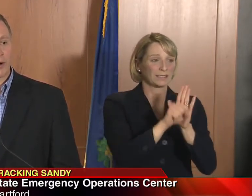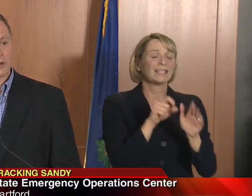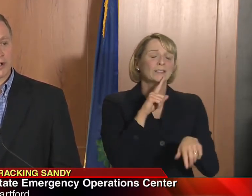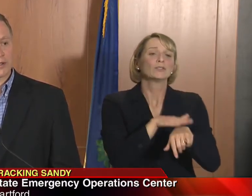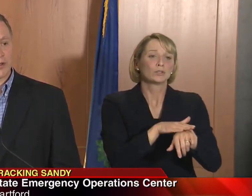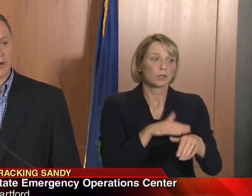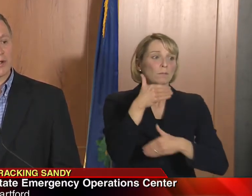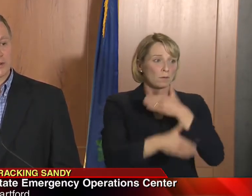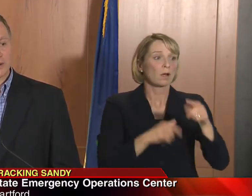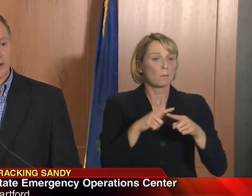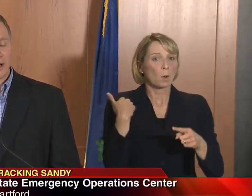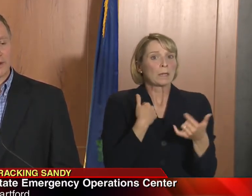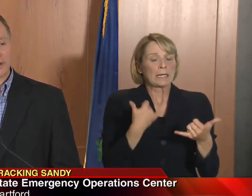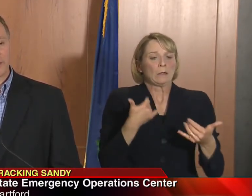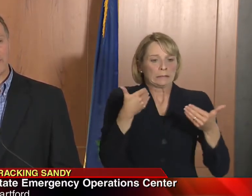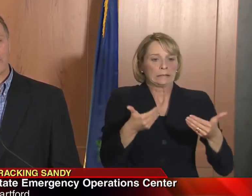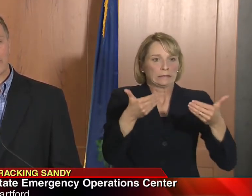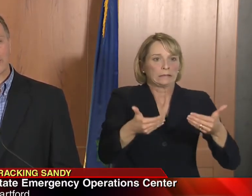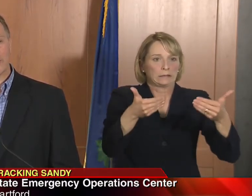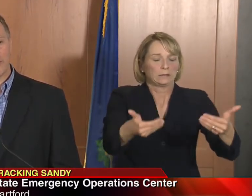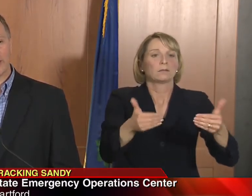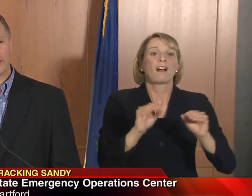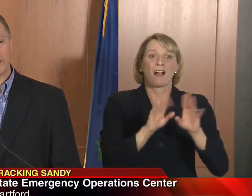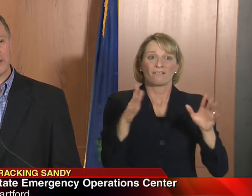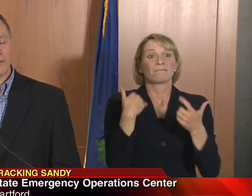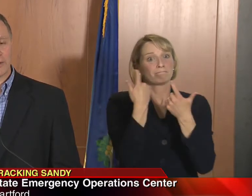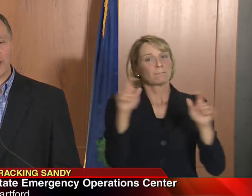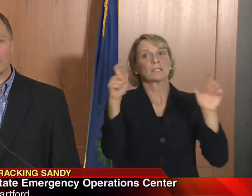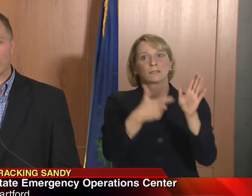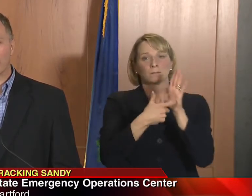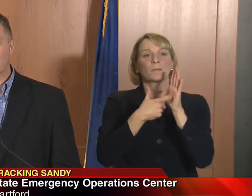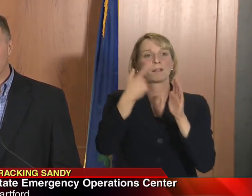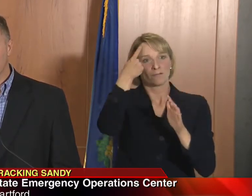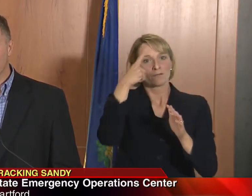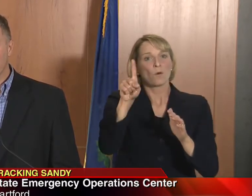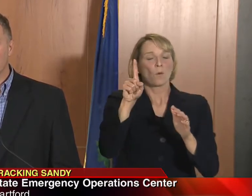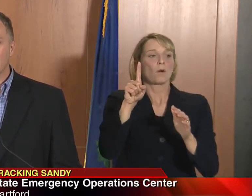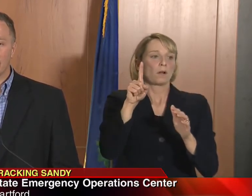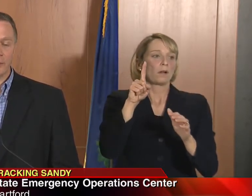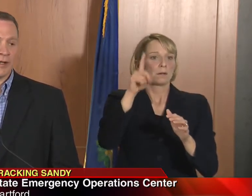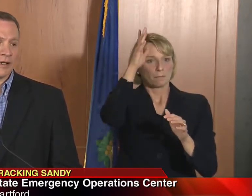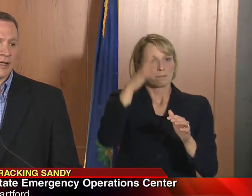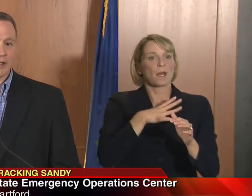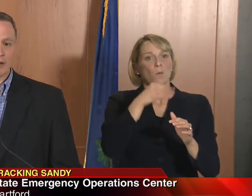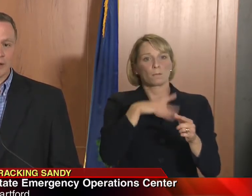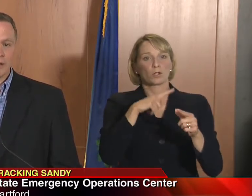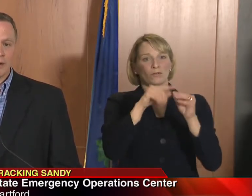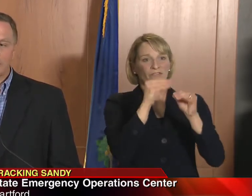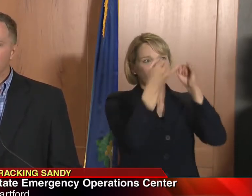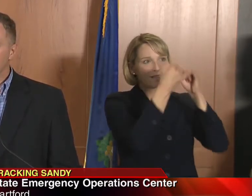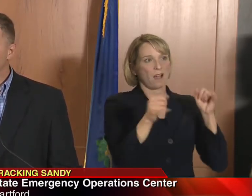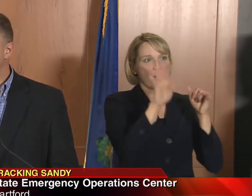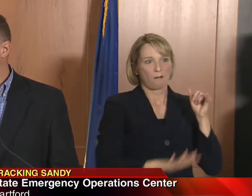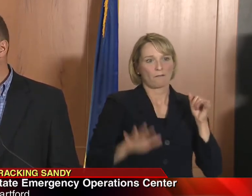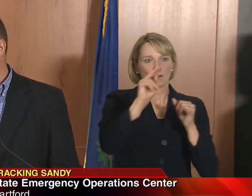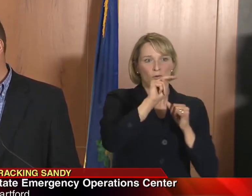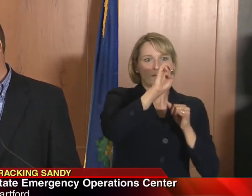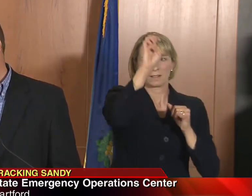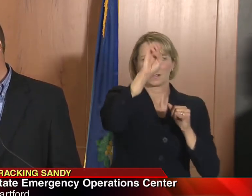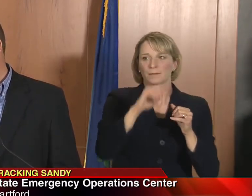making progress against it. There is obviously a very large demand for line workers in the Northeast and in the Mid-Atlantic. Now, where do you